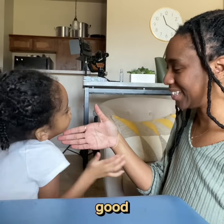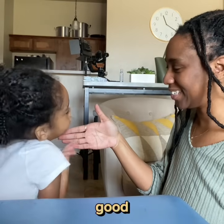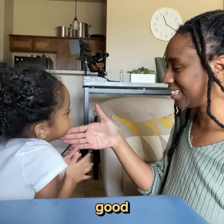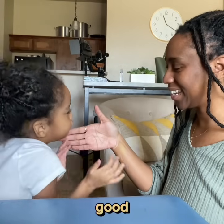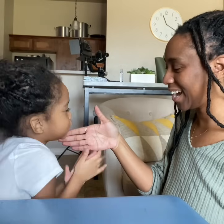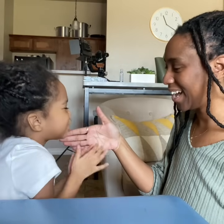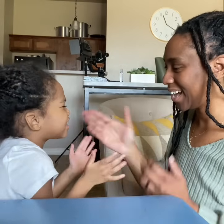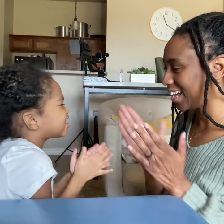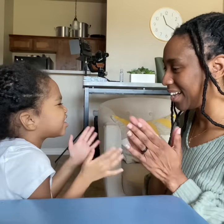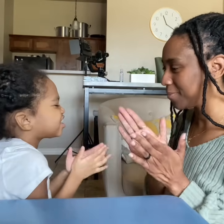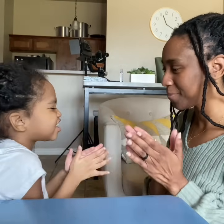Yeah.